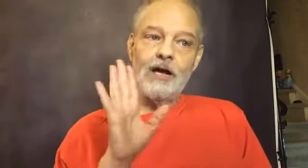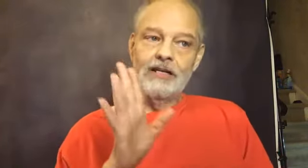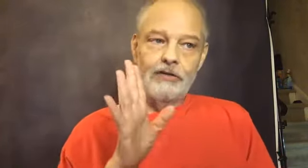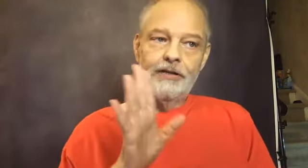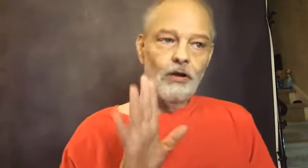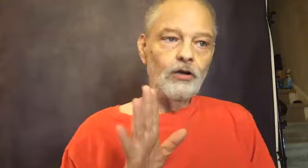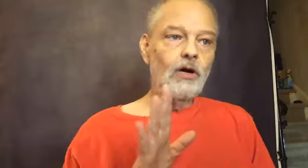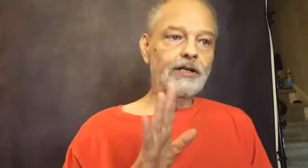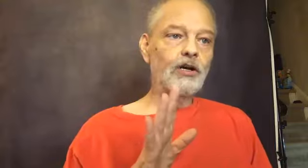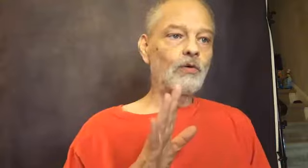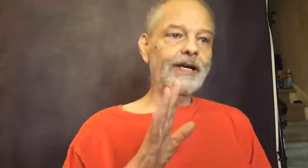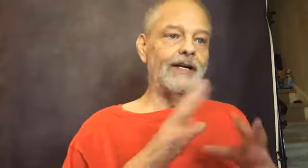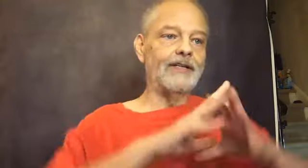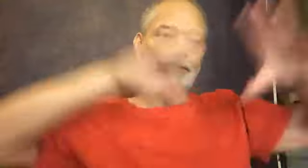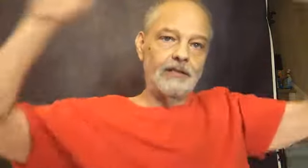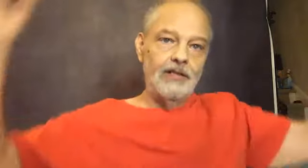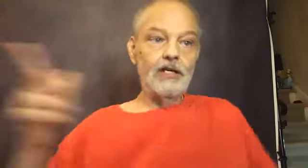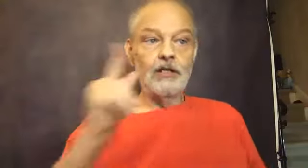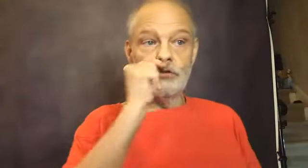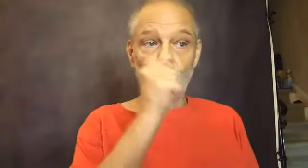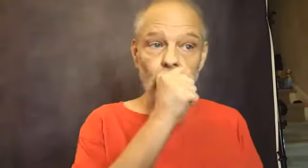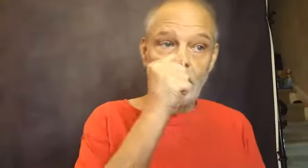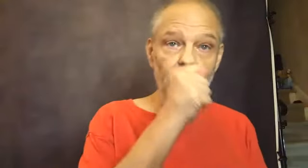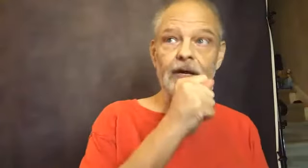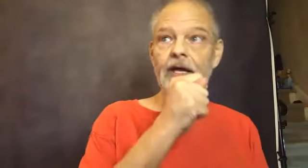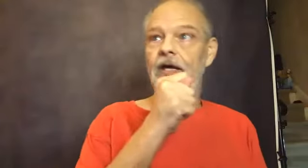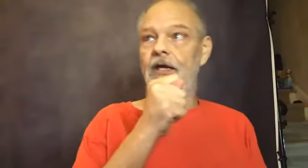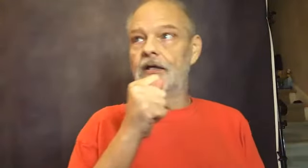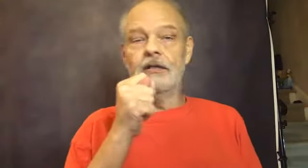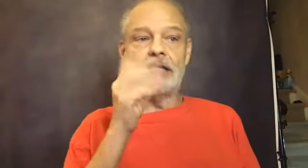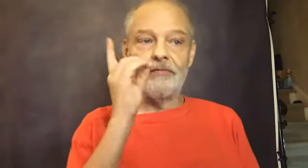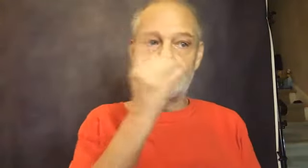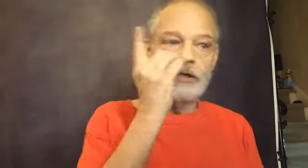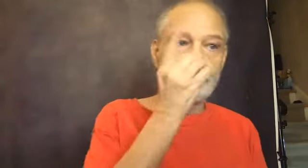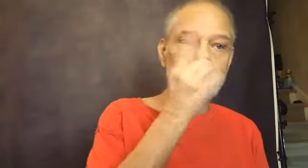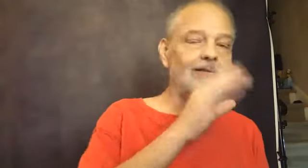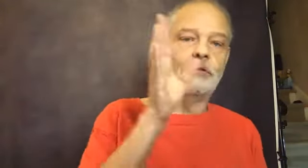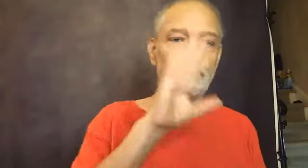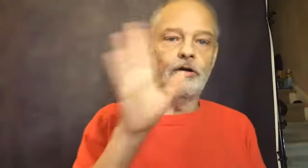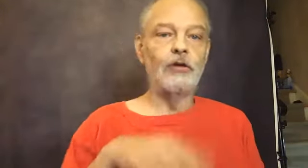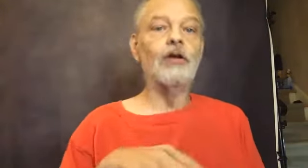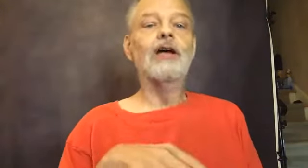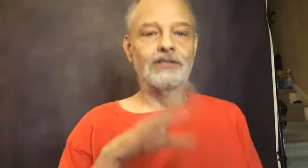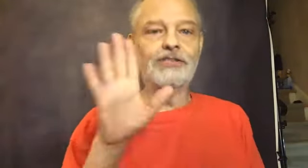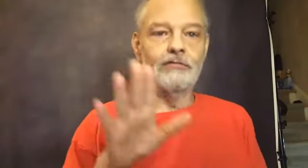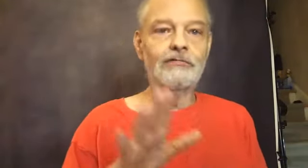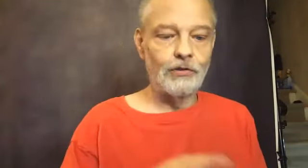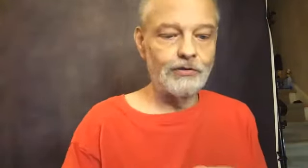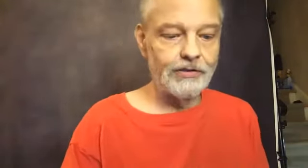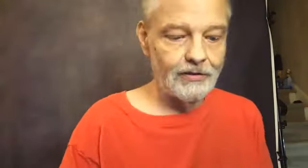It's really the only one. You don't want to get into tulip and daffodil and no. Just rose